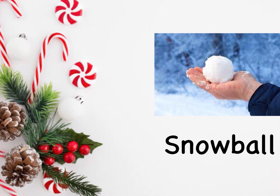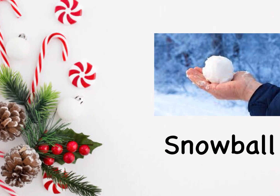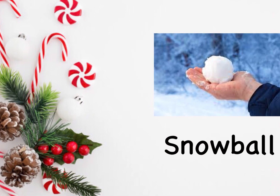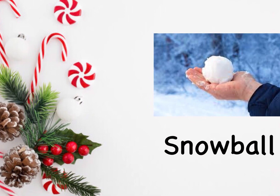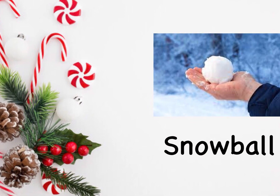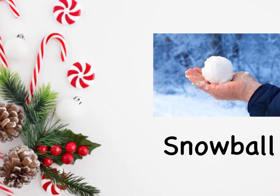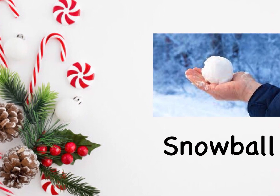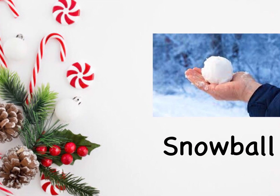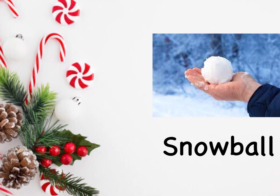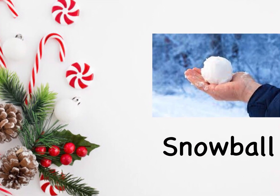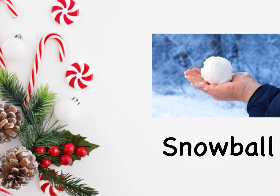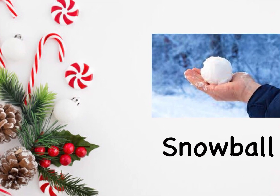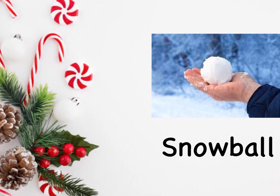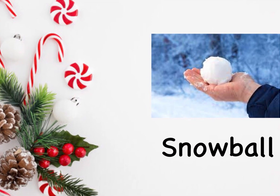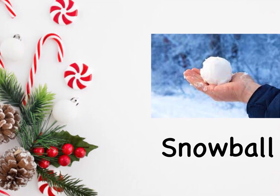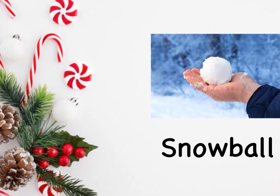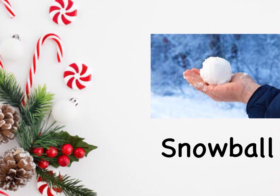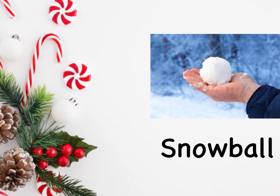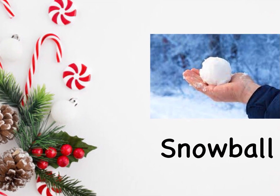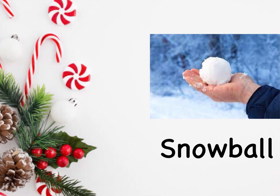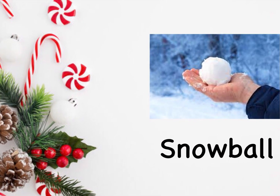The next sign is snowball.